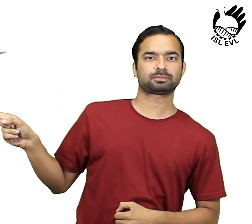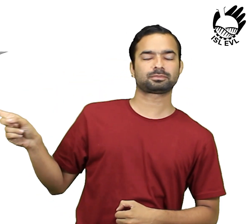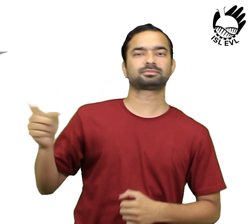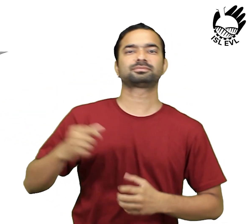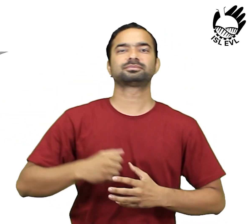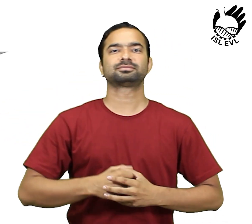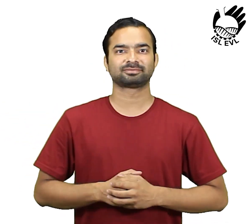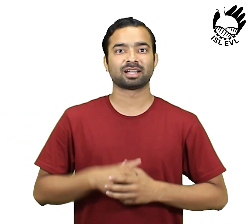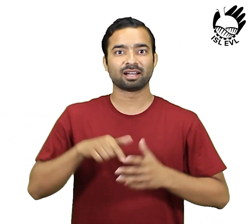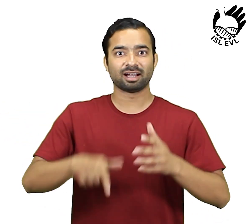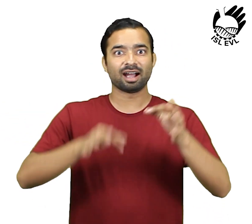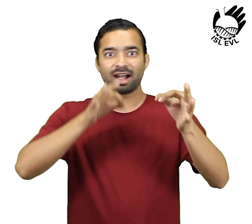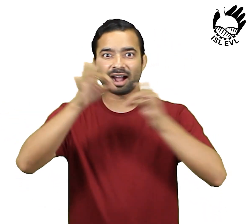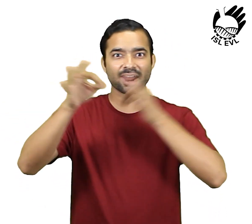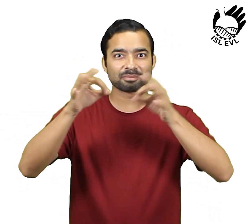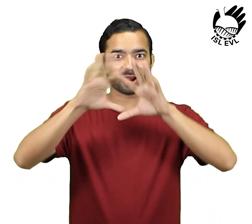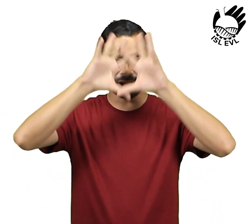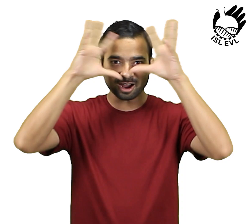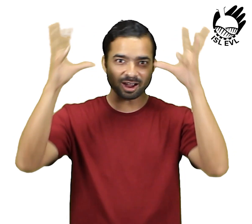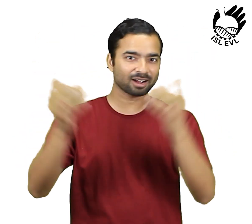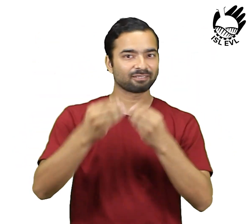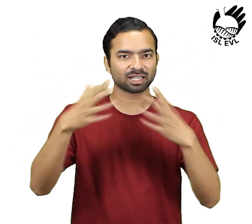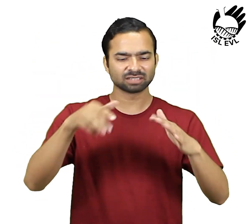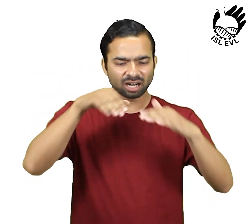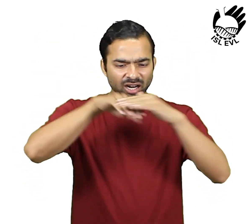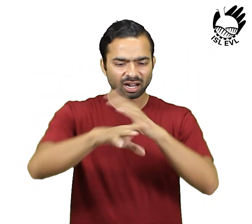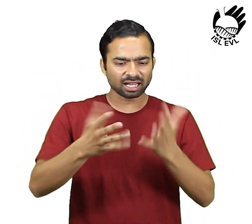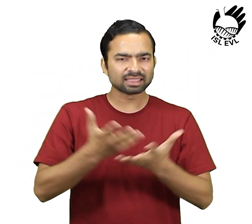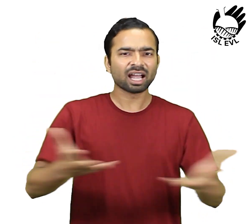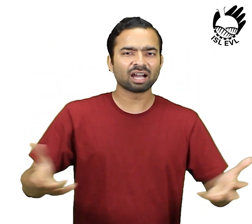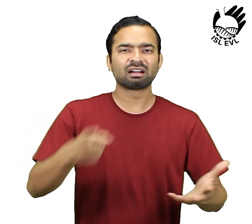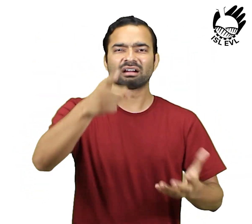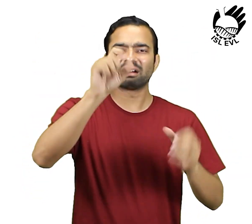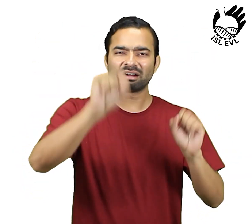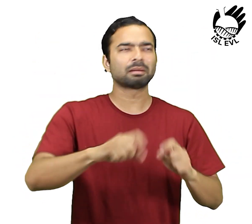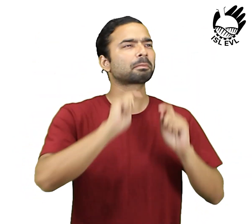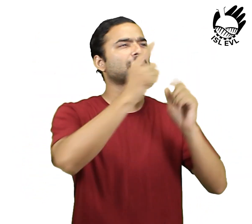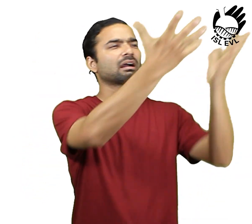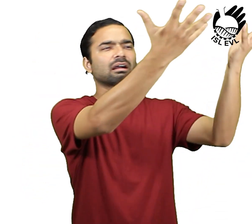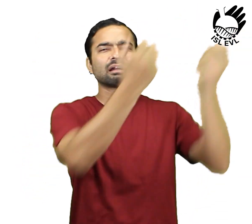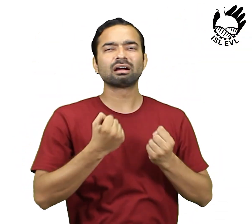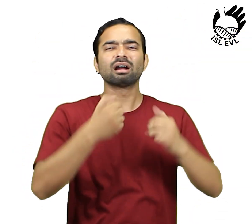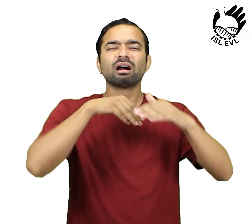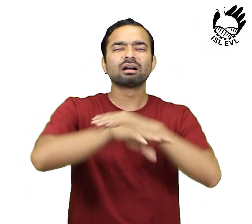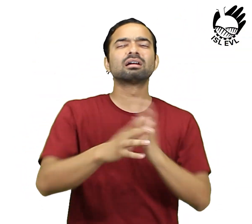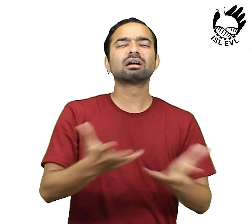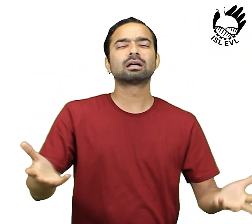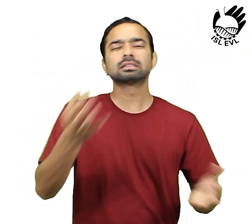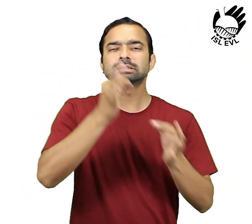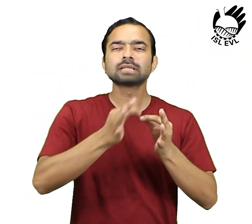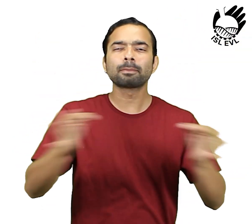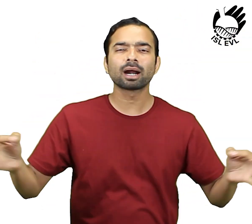can be defined as one which will not allow any more of the solute or sample to dissolve at a specific temperature.